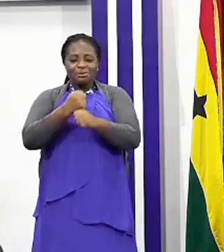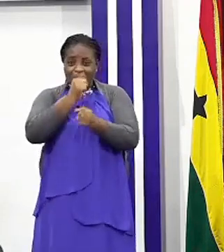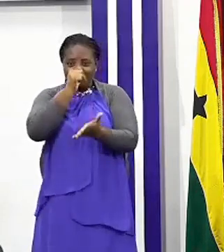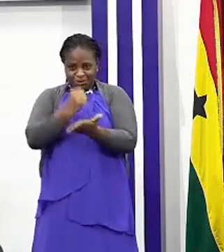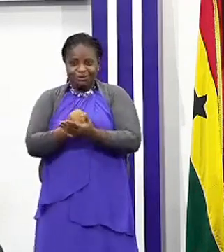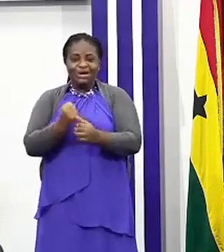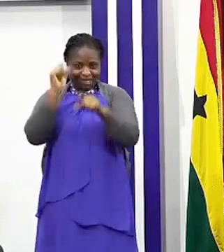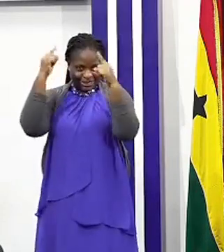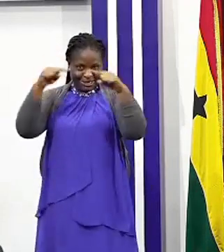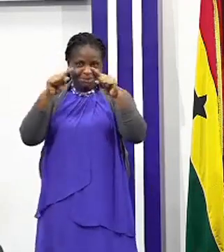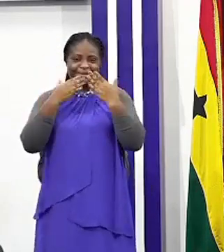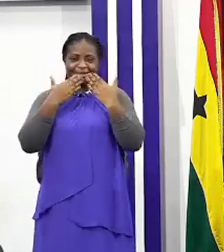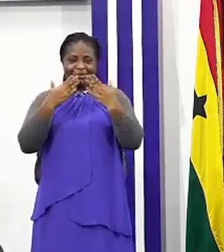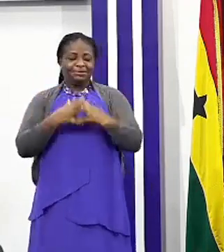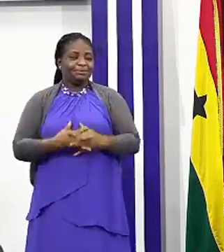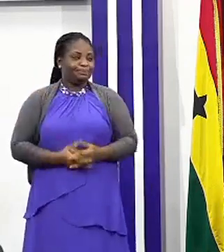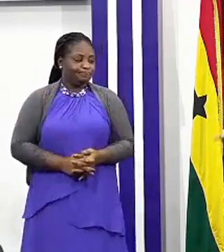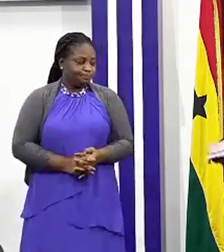happens. Thank you.